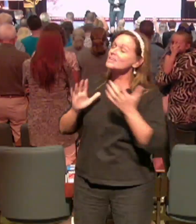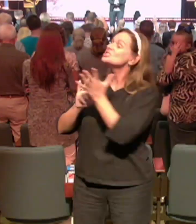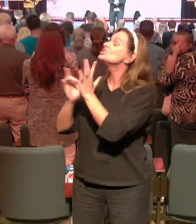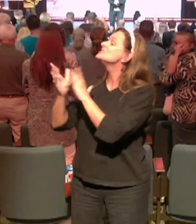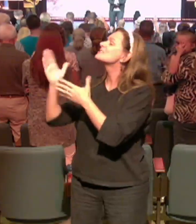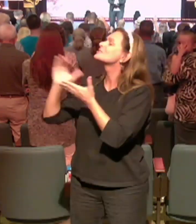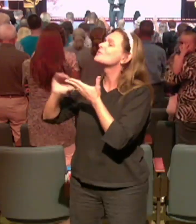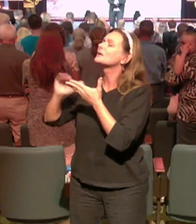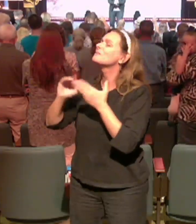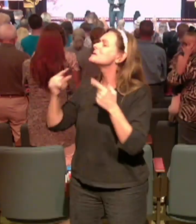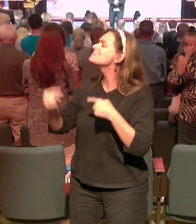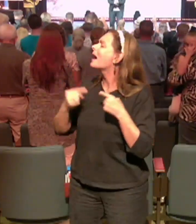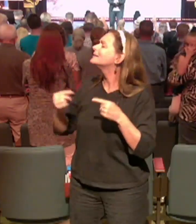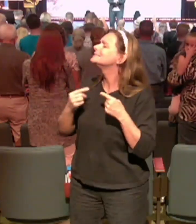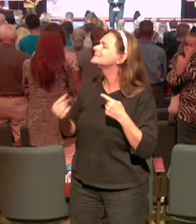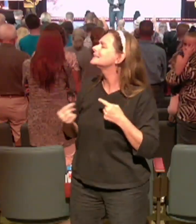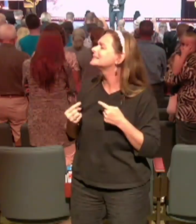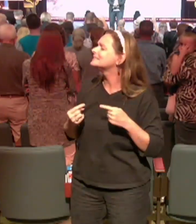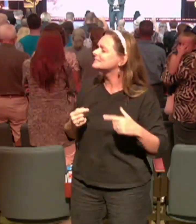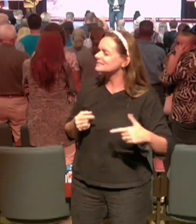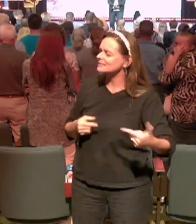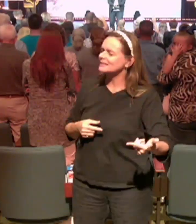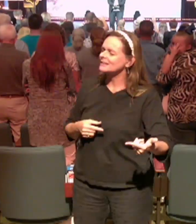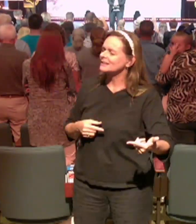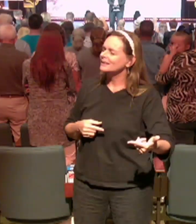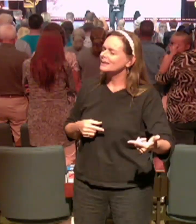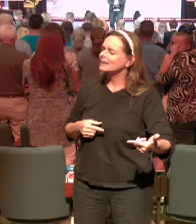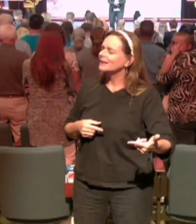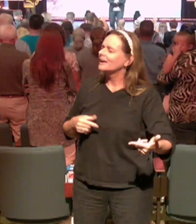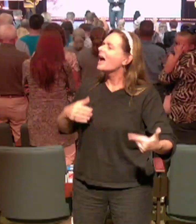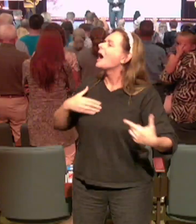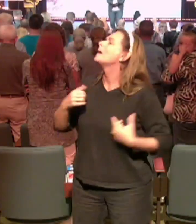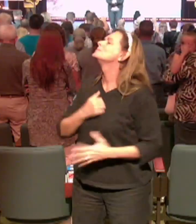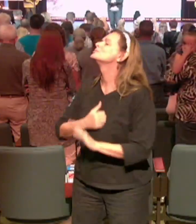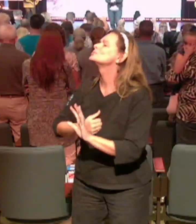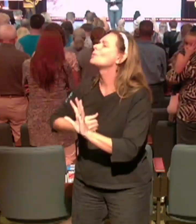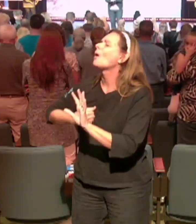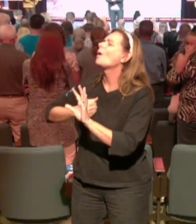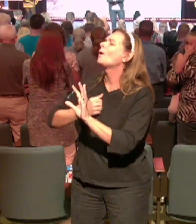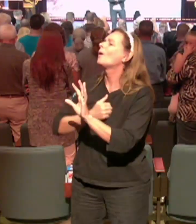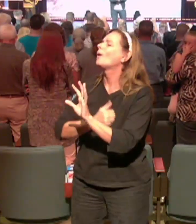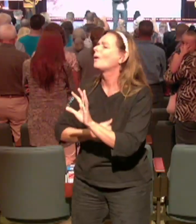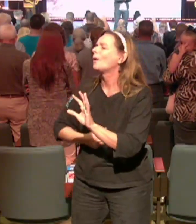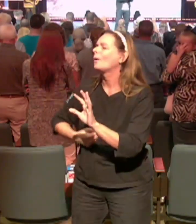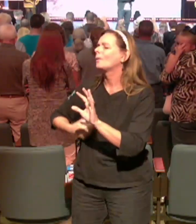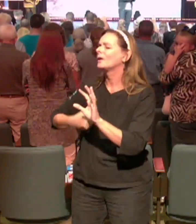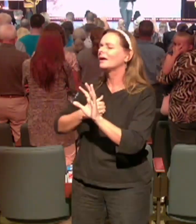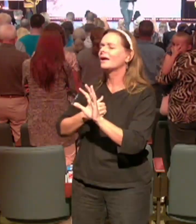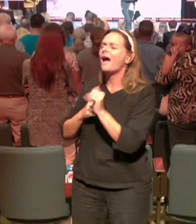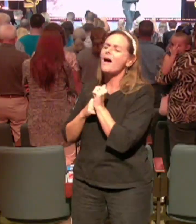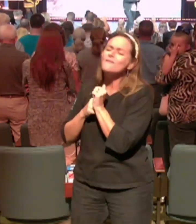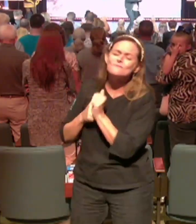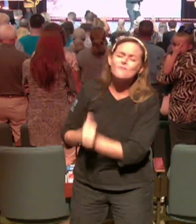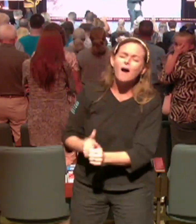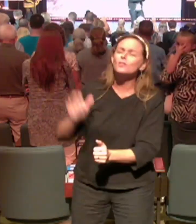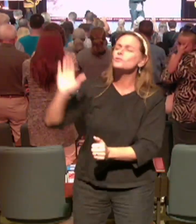sin. I am sorry. I repent. And I follow your